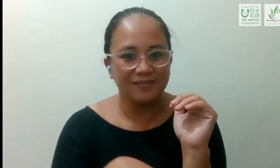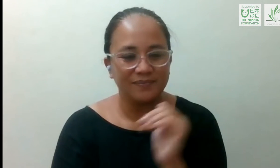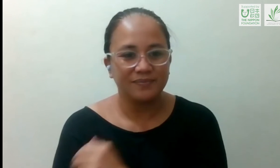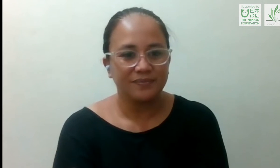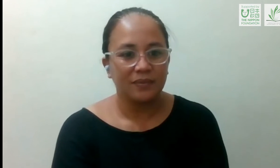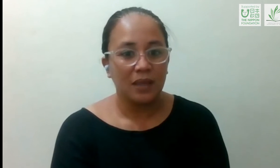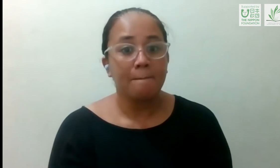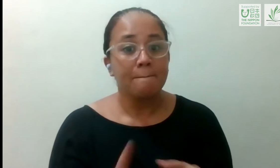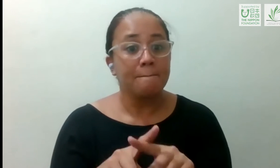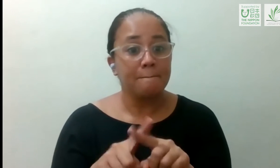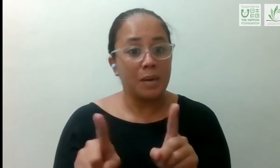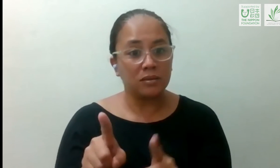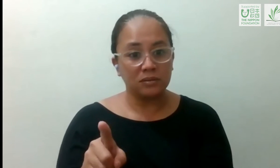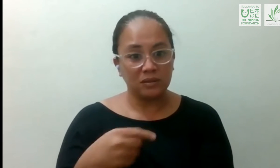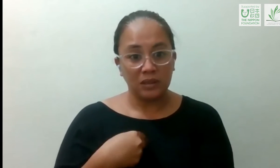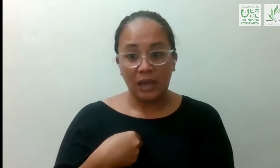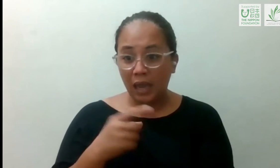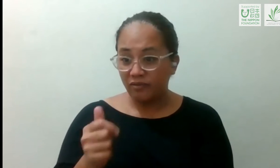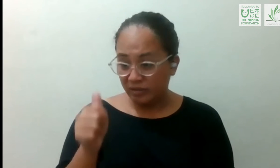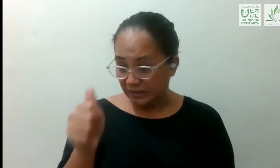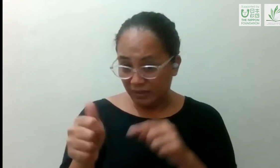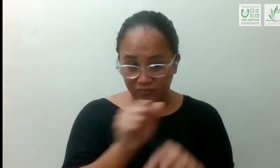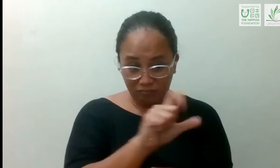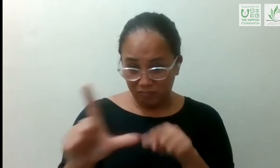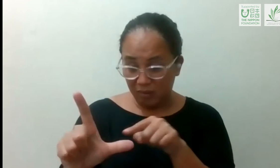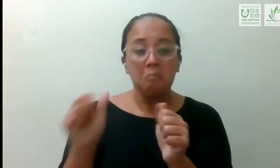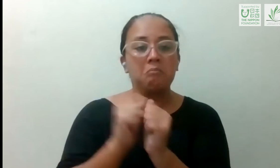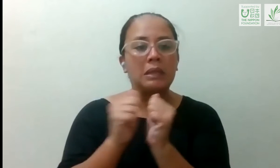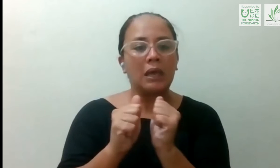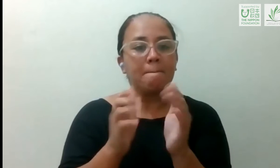But just by itself, it means bigger than with numbers.